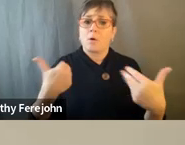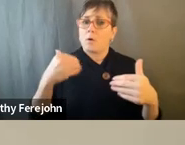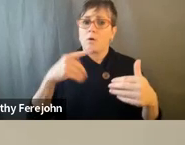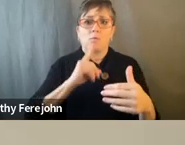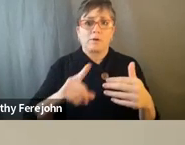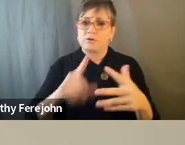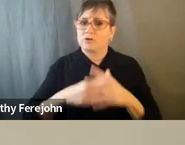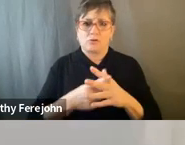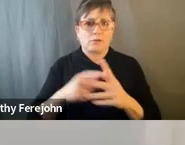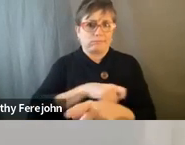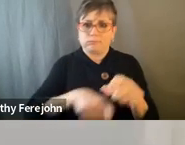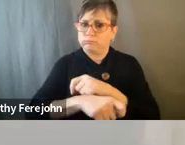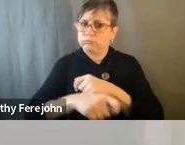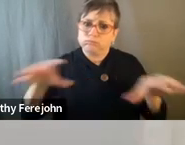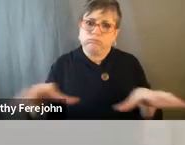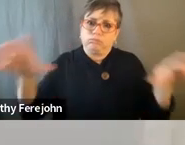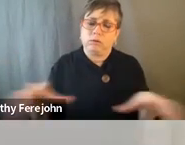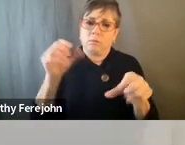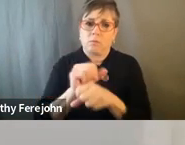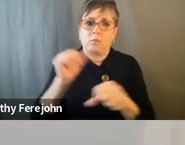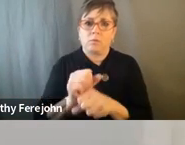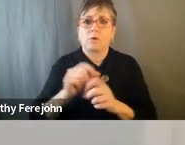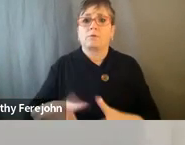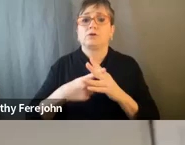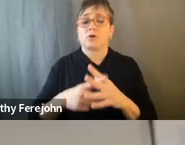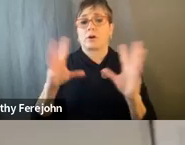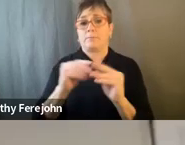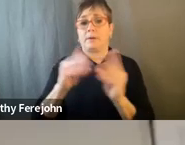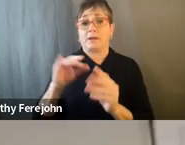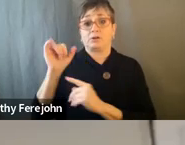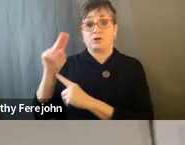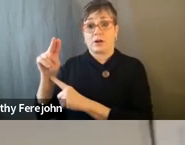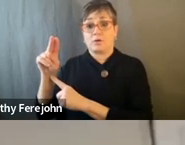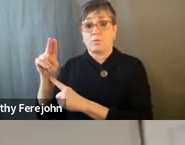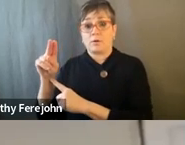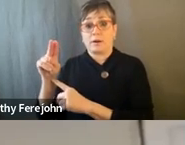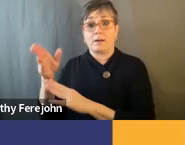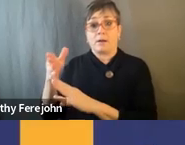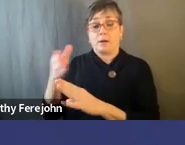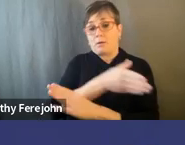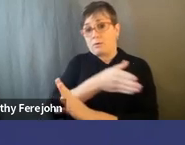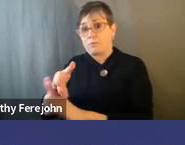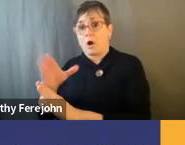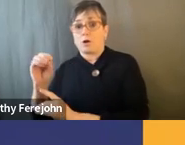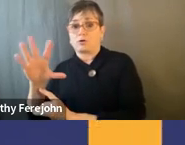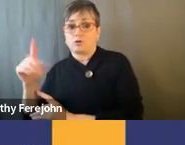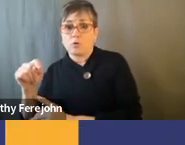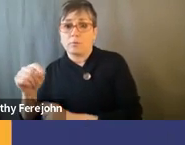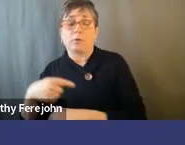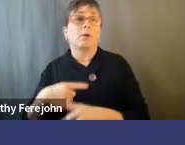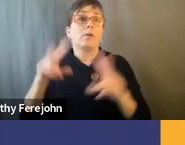in 2021. With meetings starting in January through October. The topics covered issues like the impact of